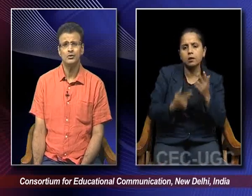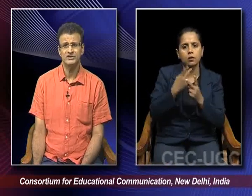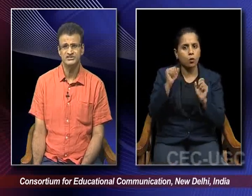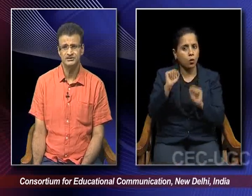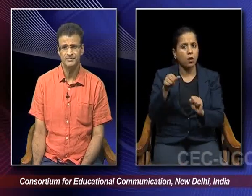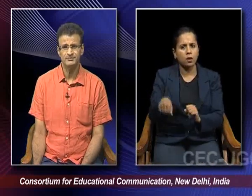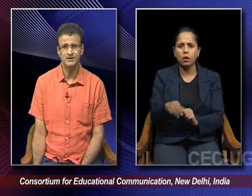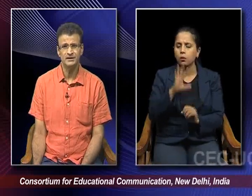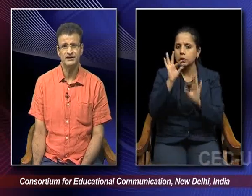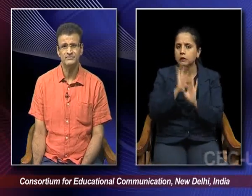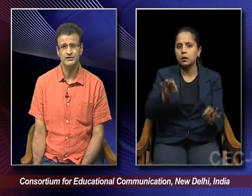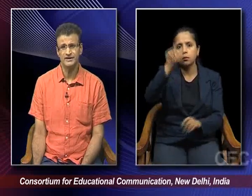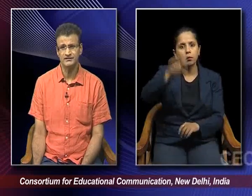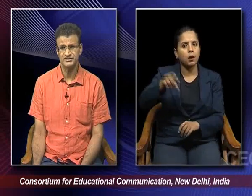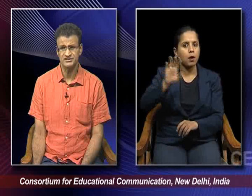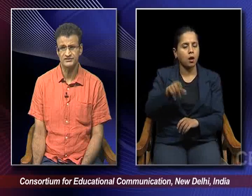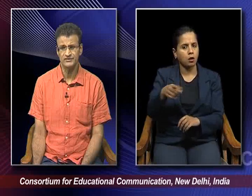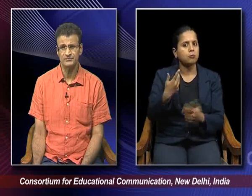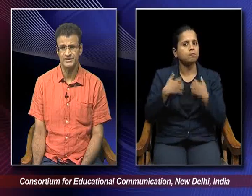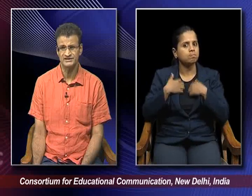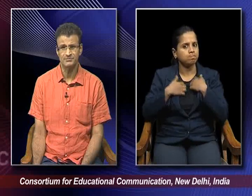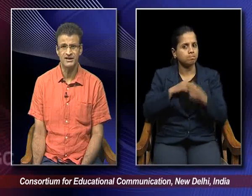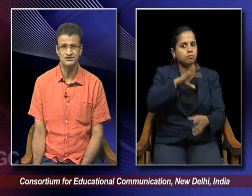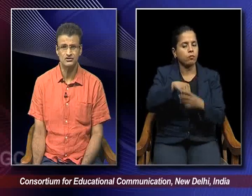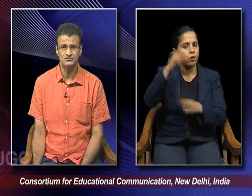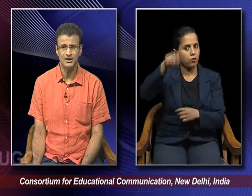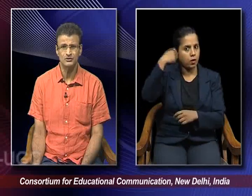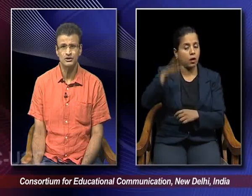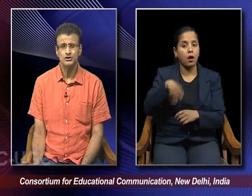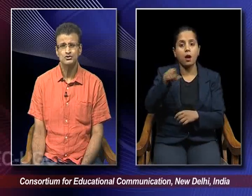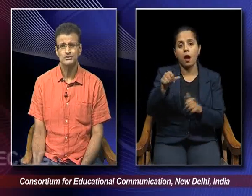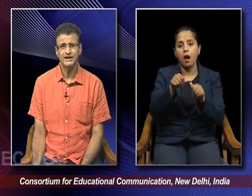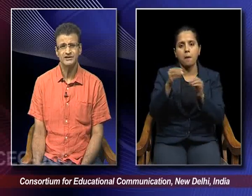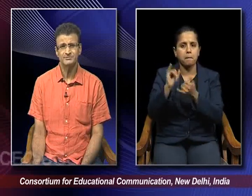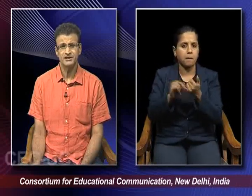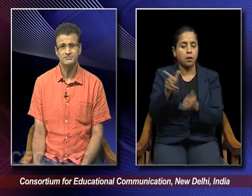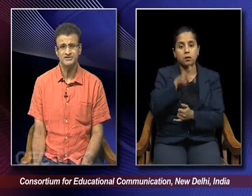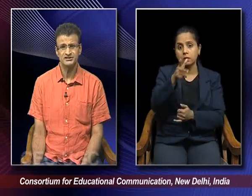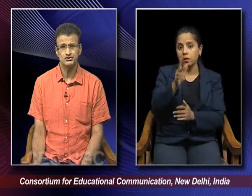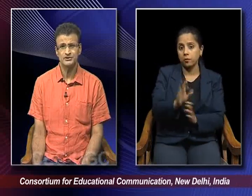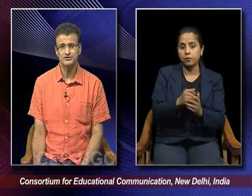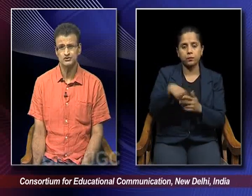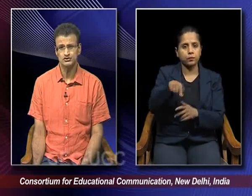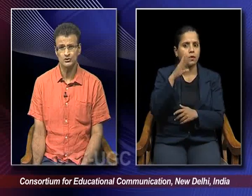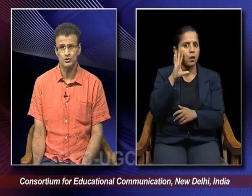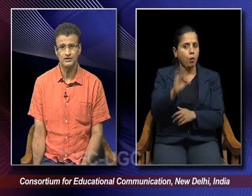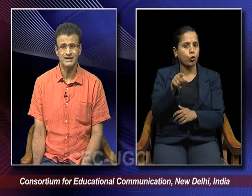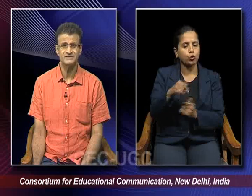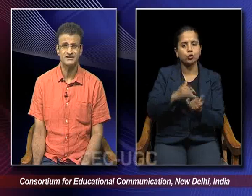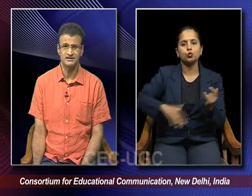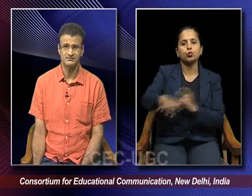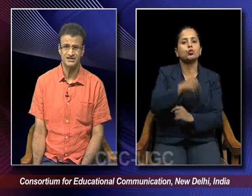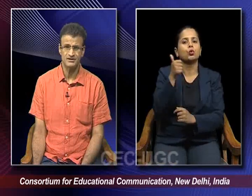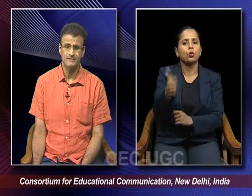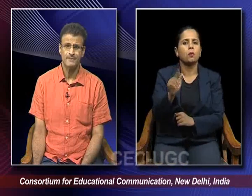more decent people, they have to take interest in the film, as Abbas talks about, so that it becomes an instrument of social good rather